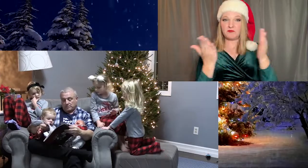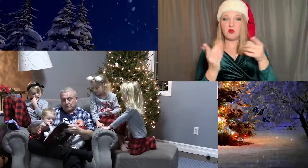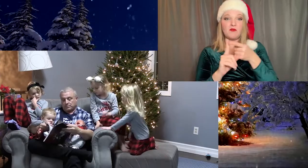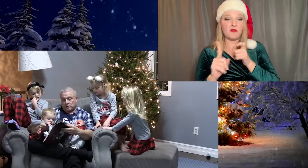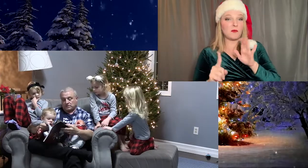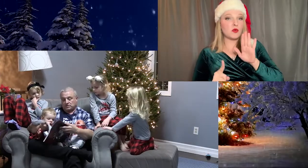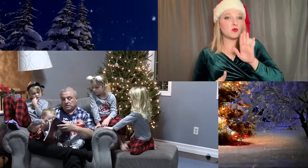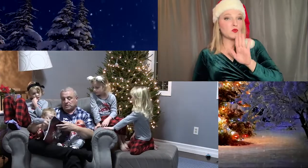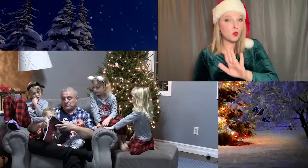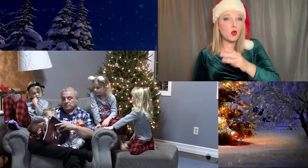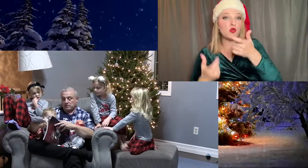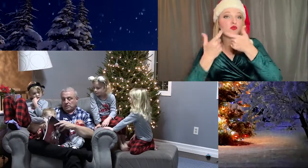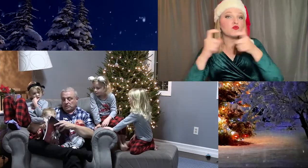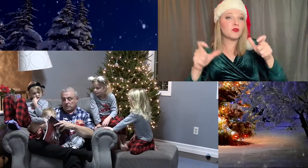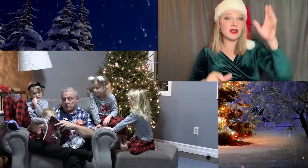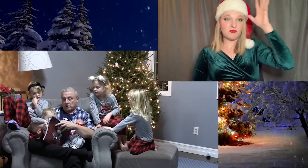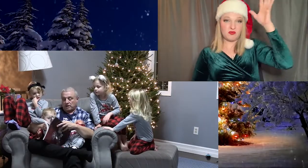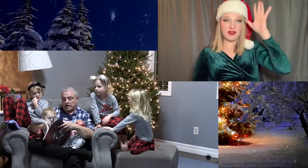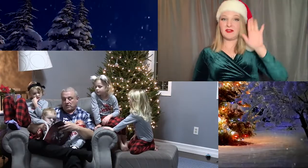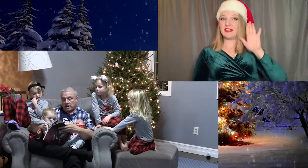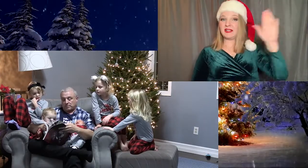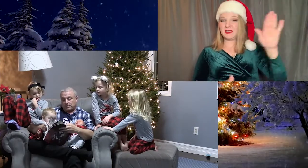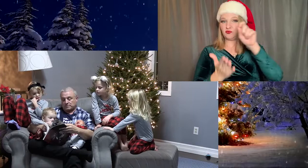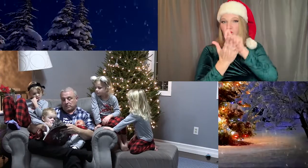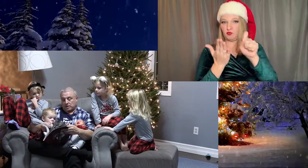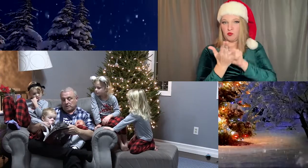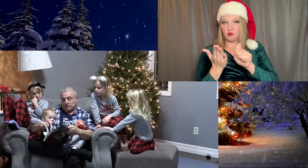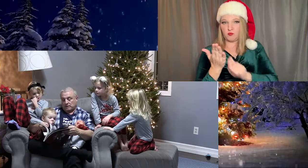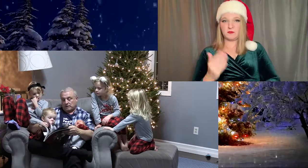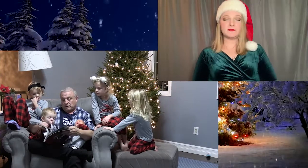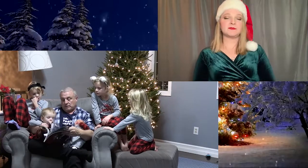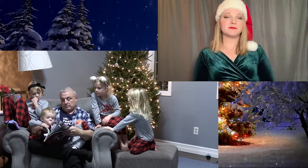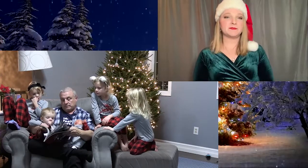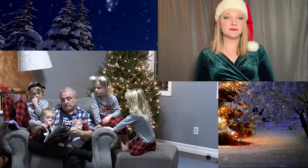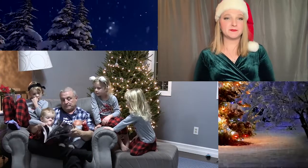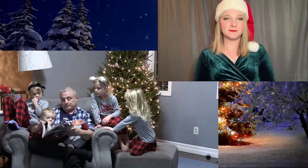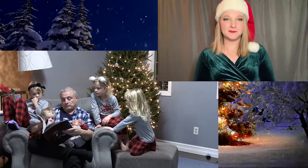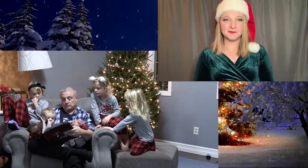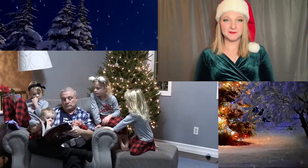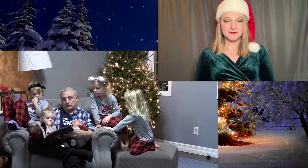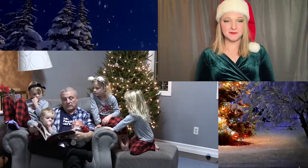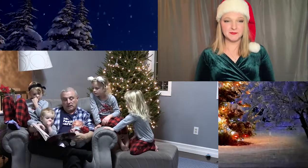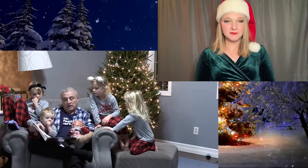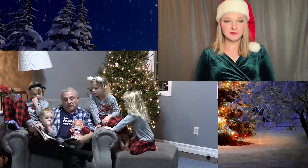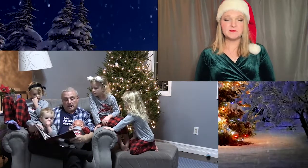From Grandpa's book. So this is from your great grandpa's book,